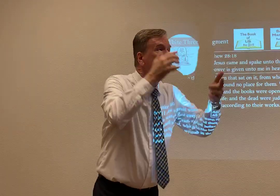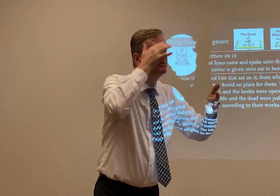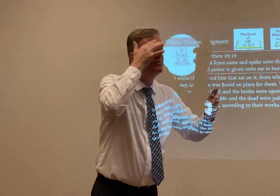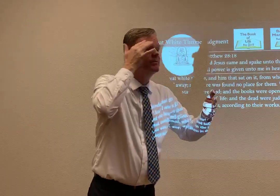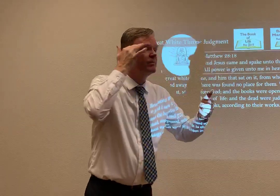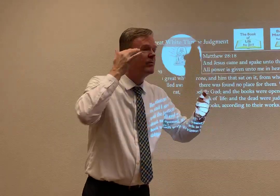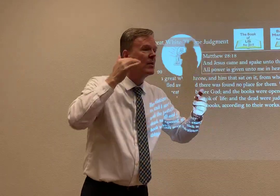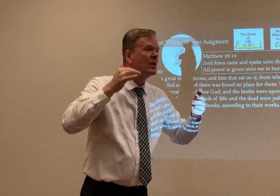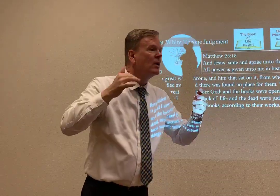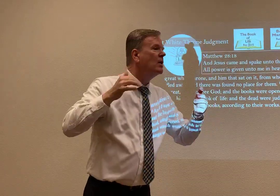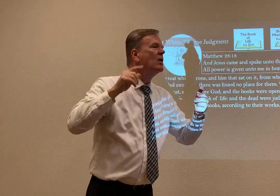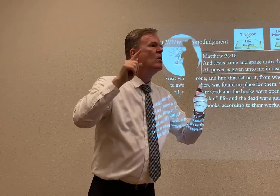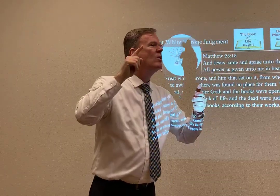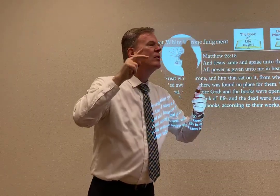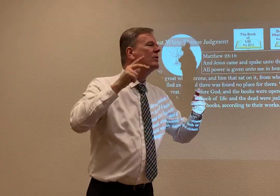truth.